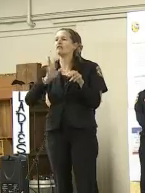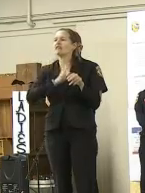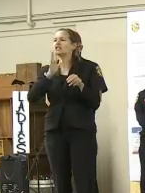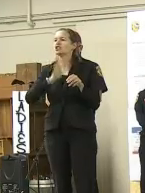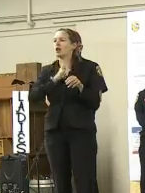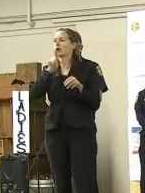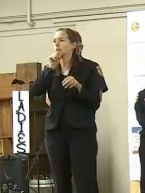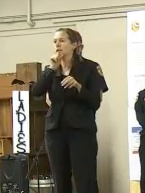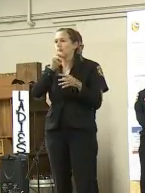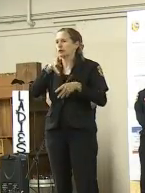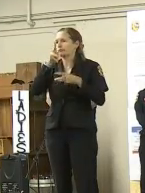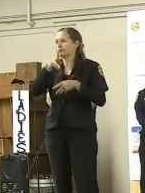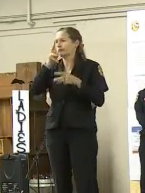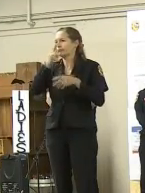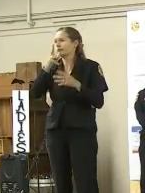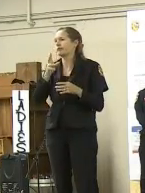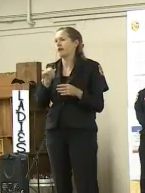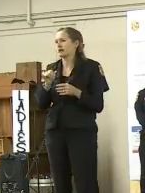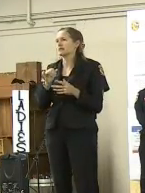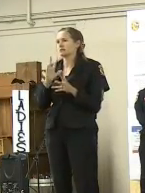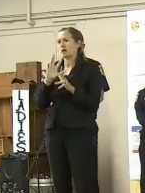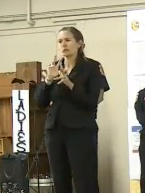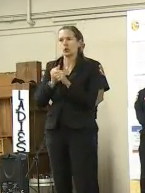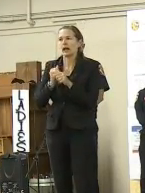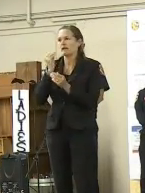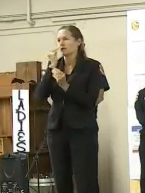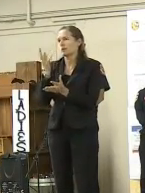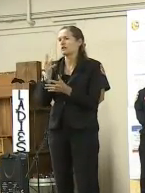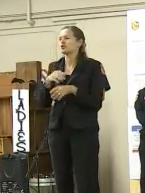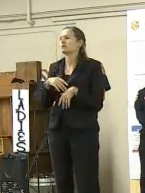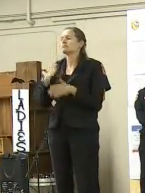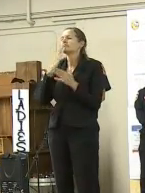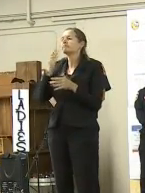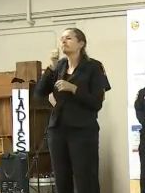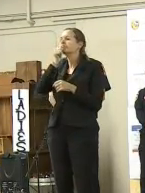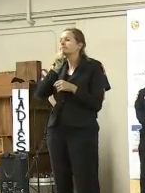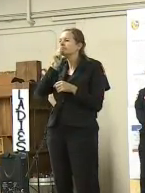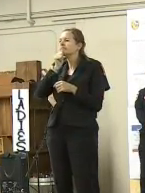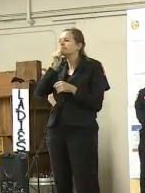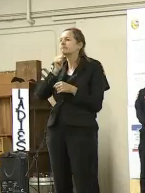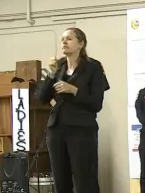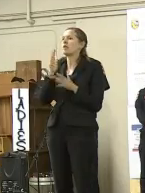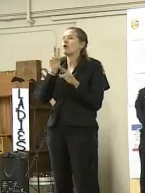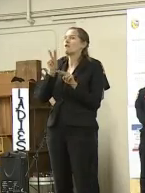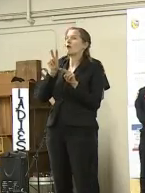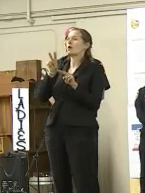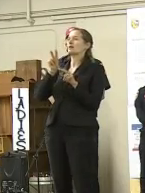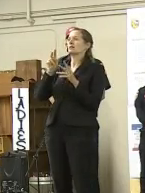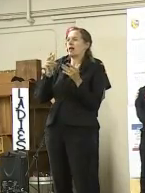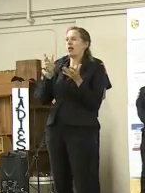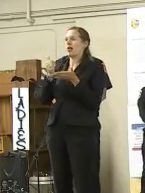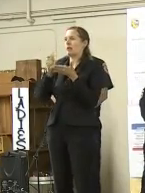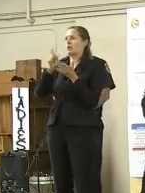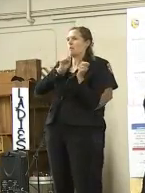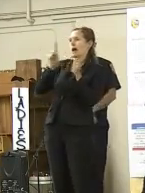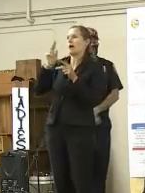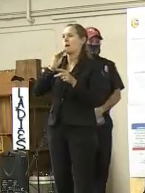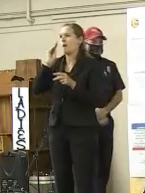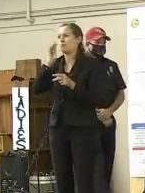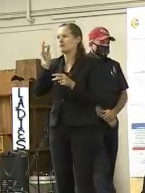most up-to-date. I really appreciate your patience, and we look forward to getting you back home as quickly as possible. Thank you.